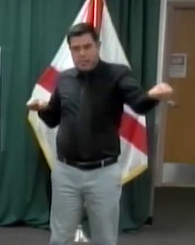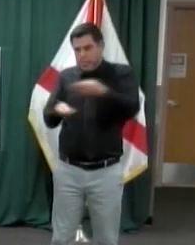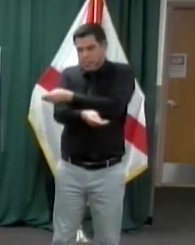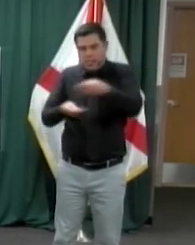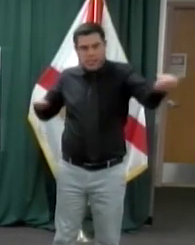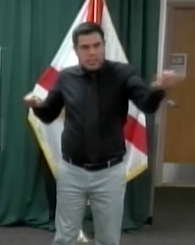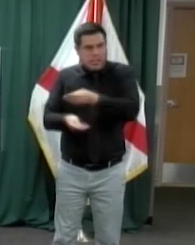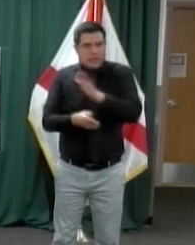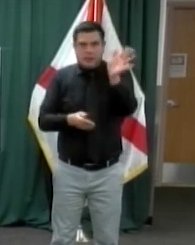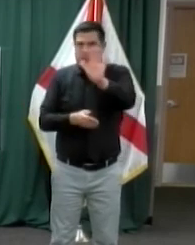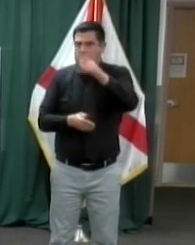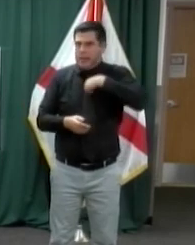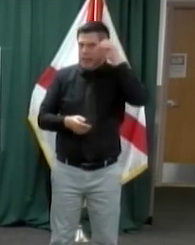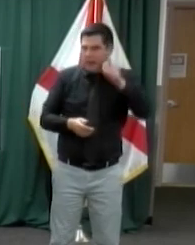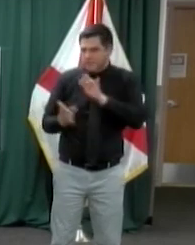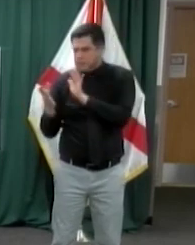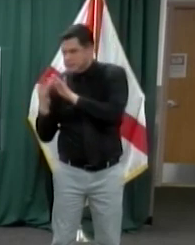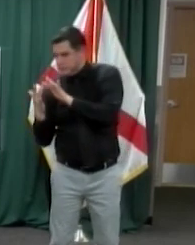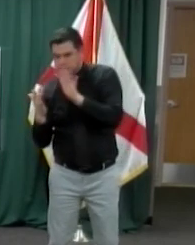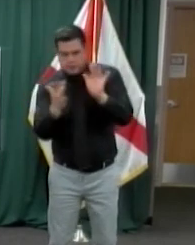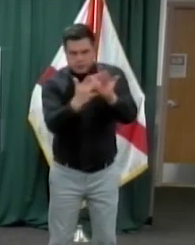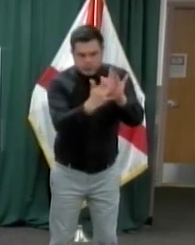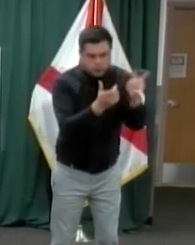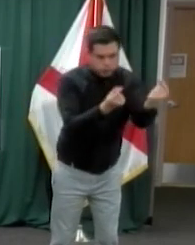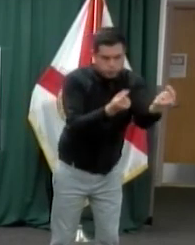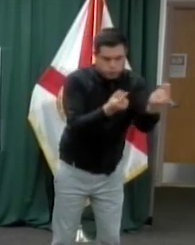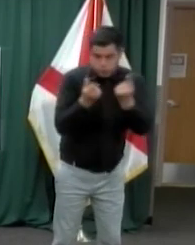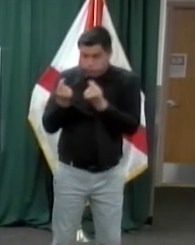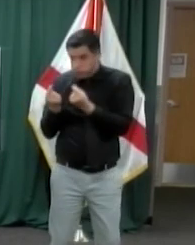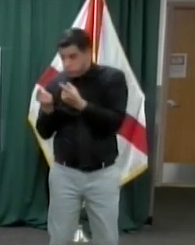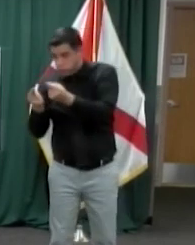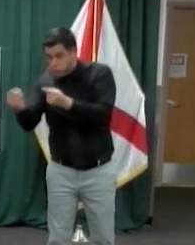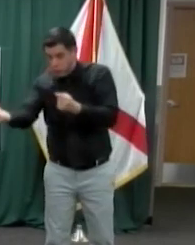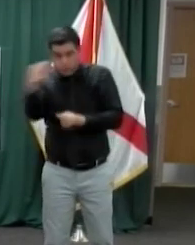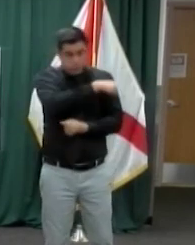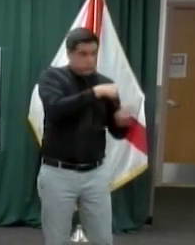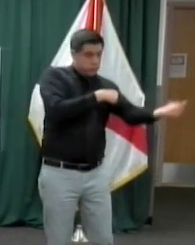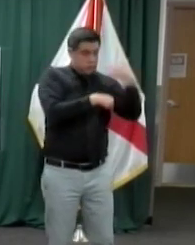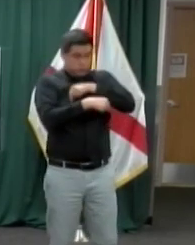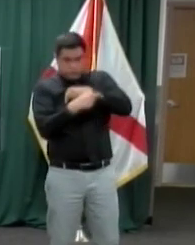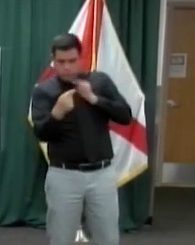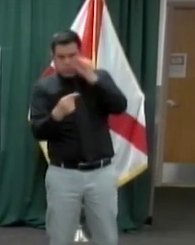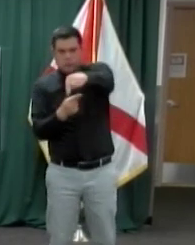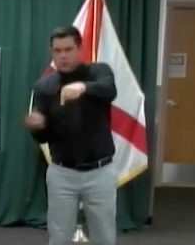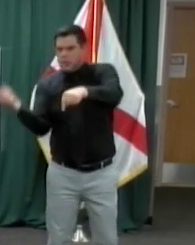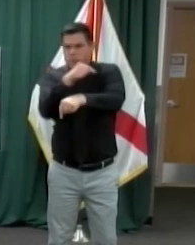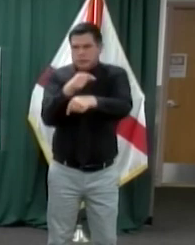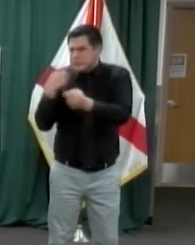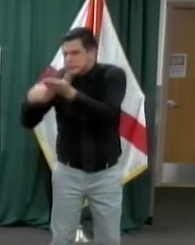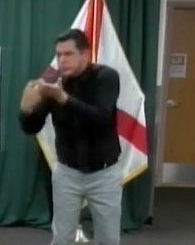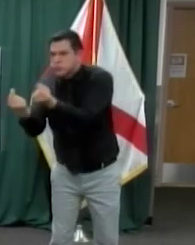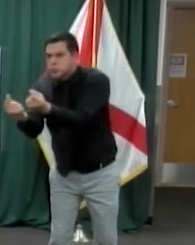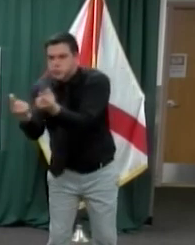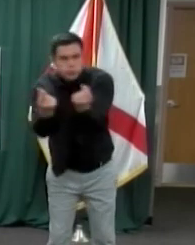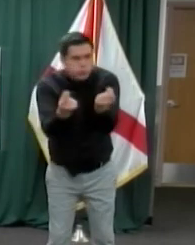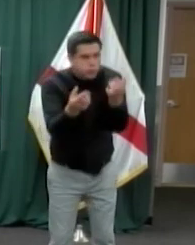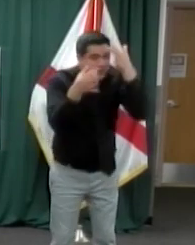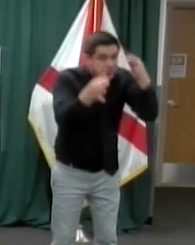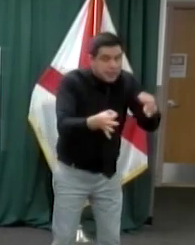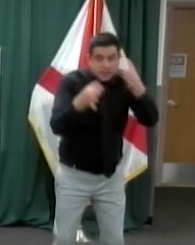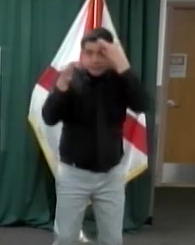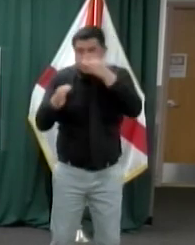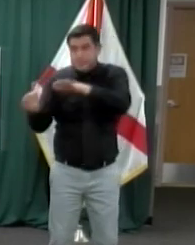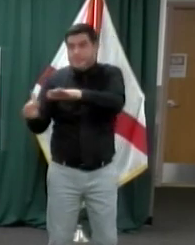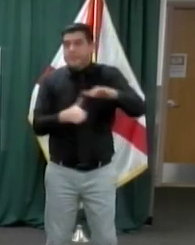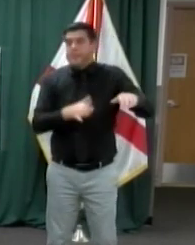how what we do versus what they may do or whether it's something common or close to it. Jay, if you don't mind one more, just the